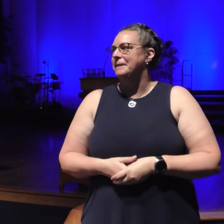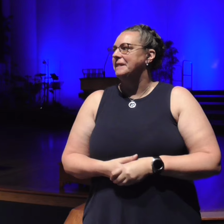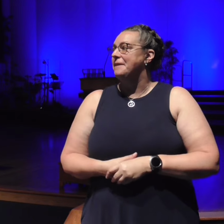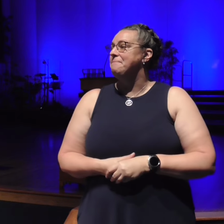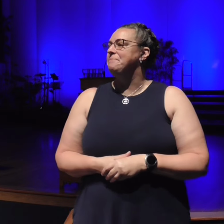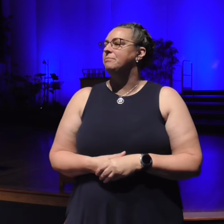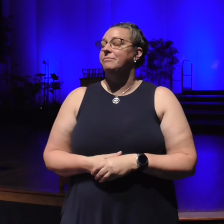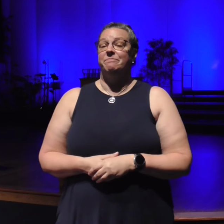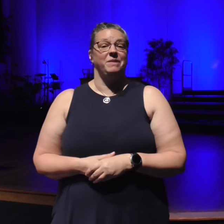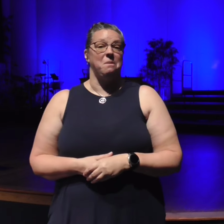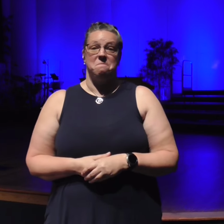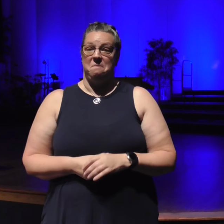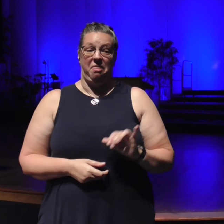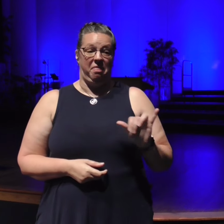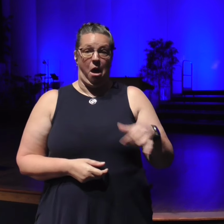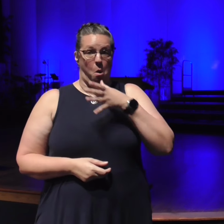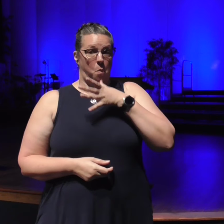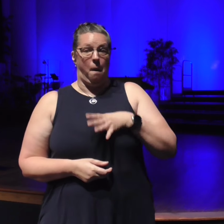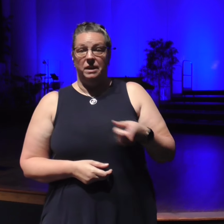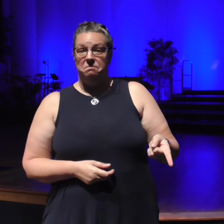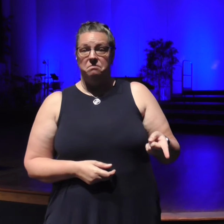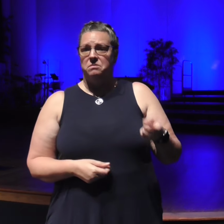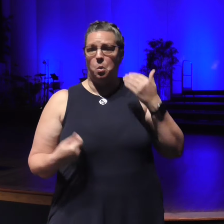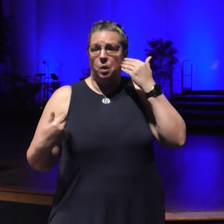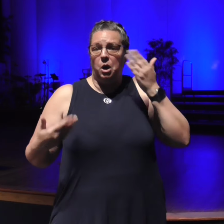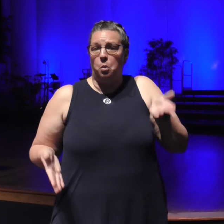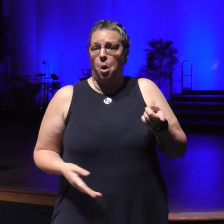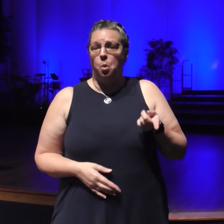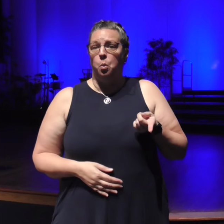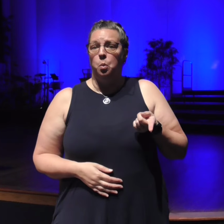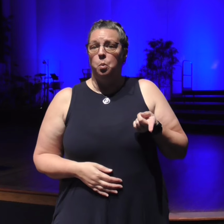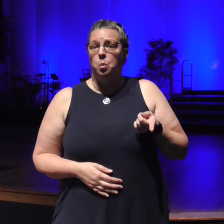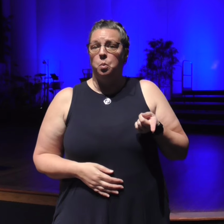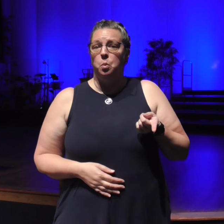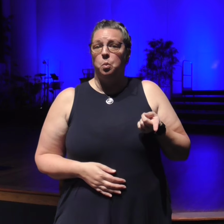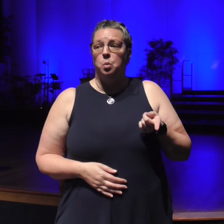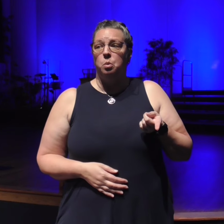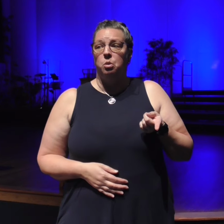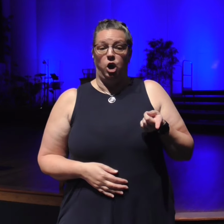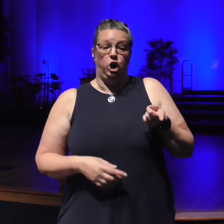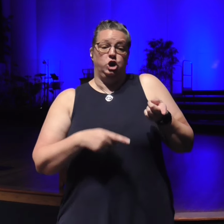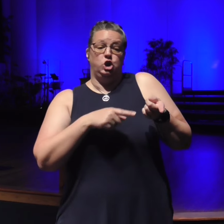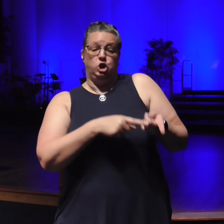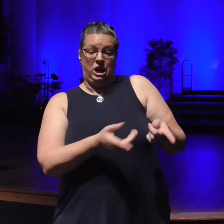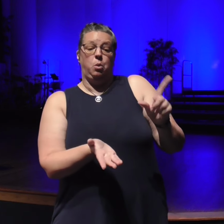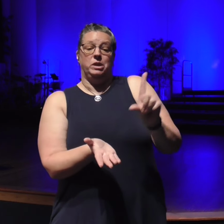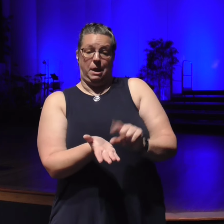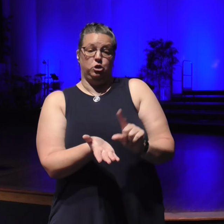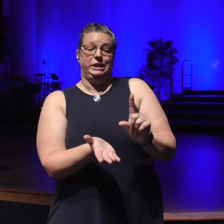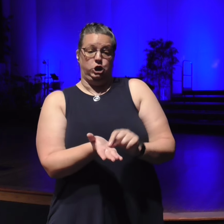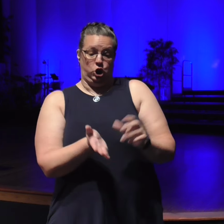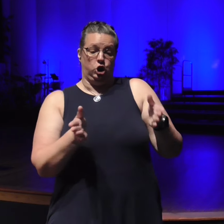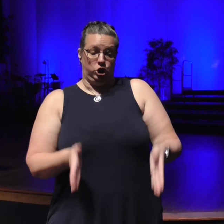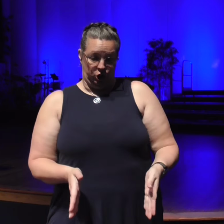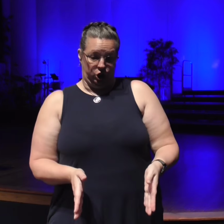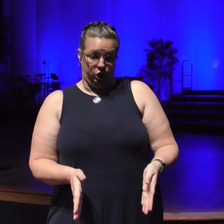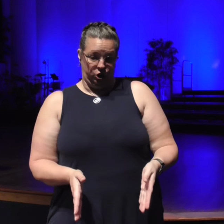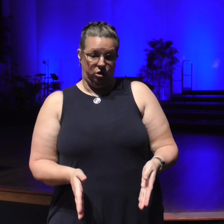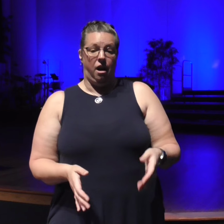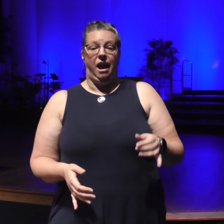And yet, we don't know much about her, other than she was a printer and that this